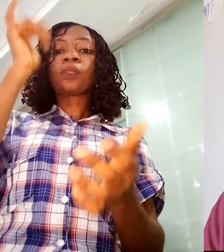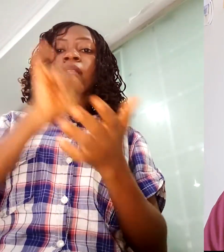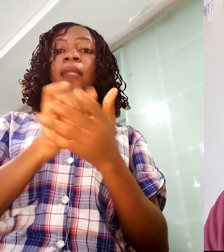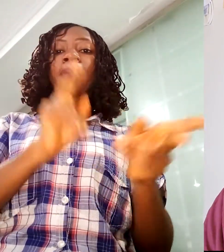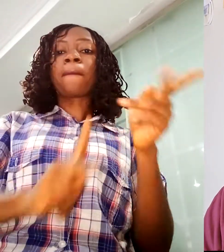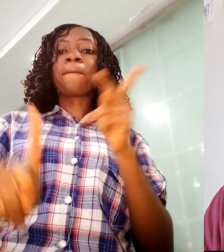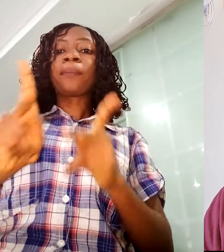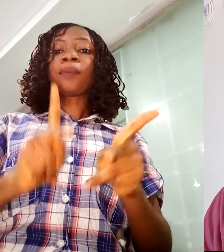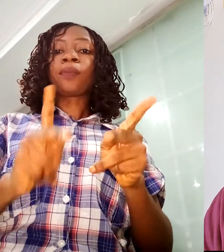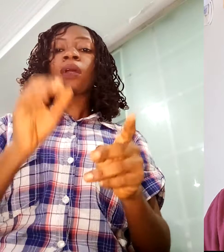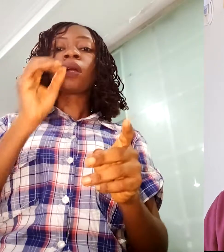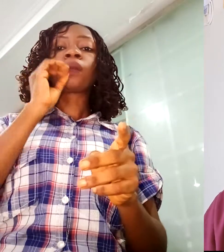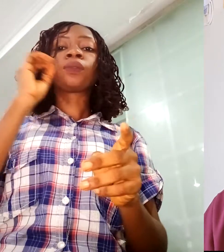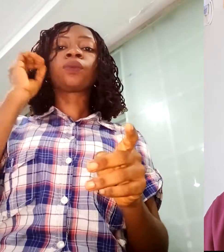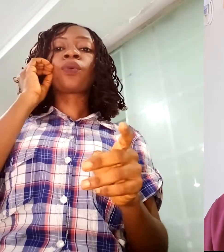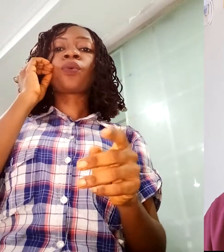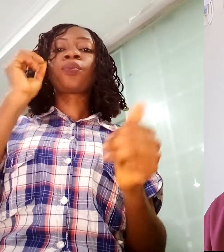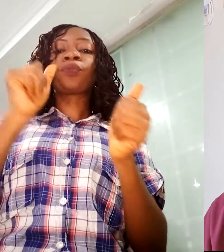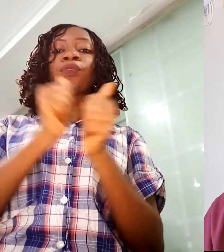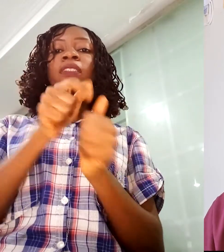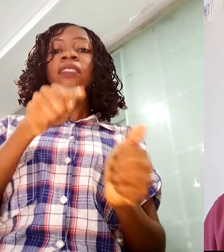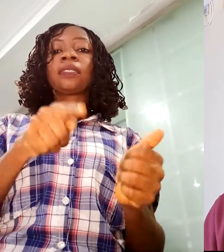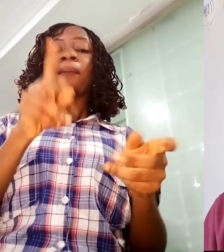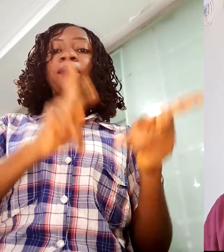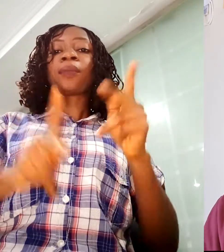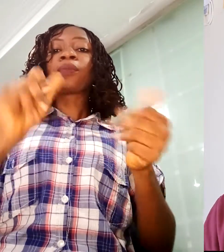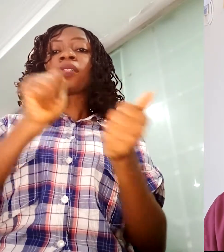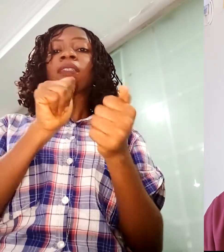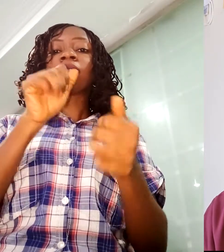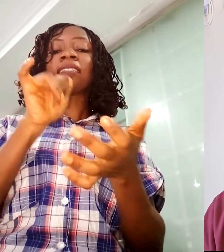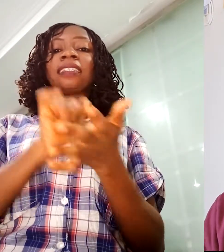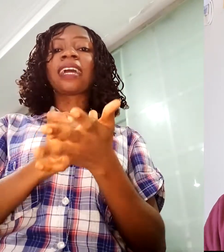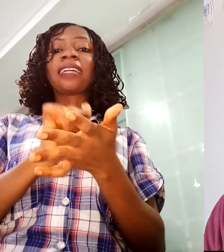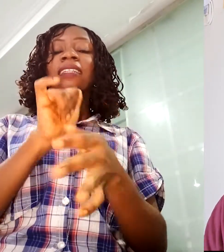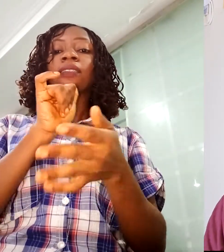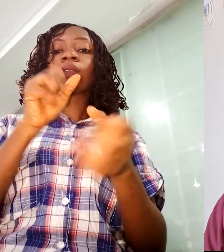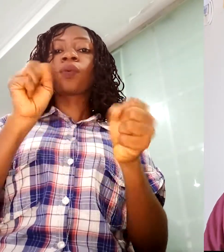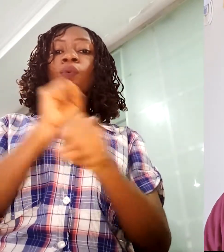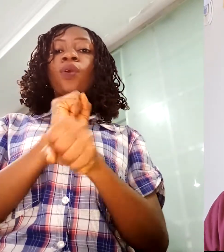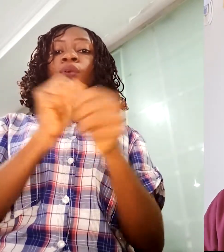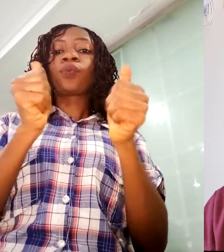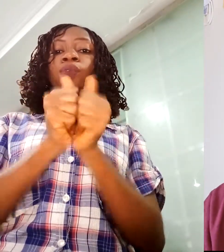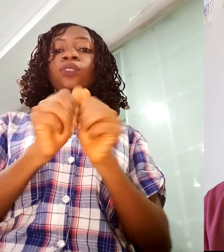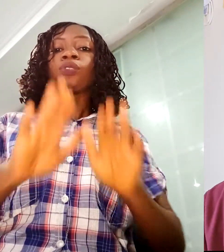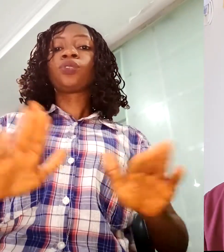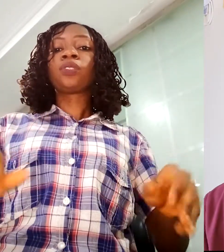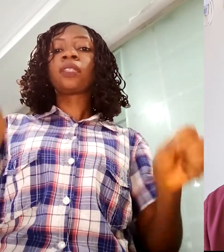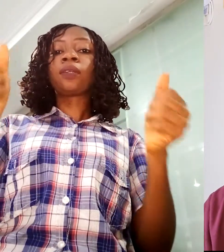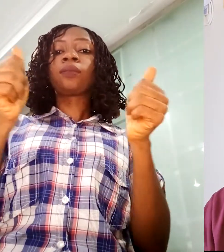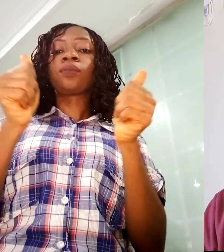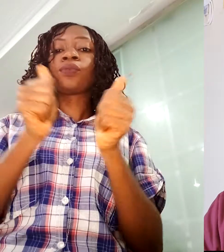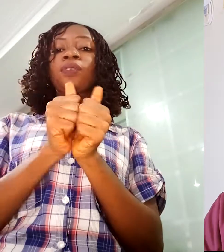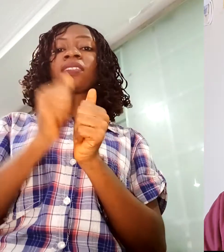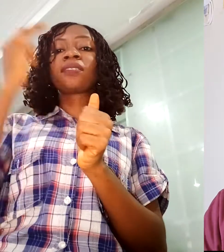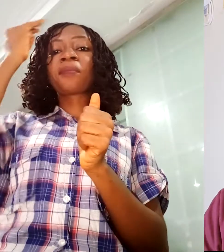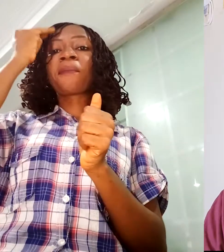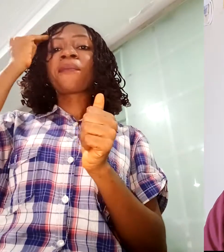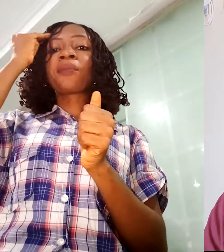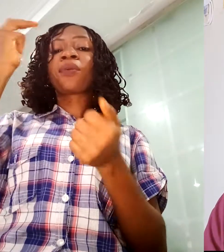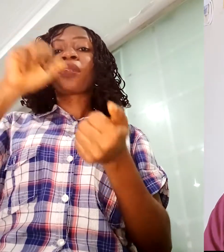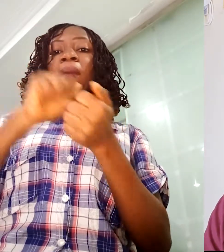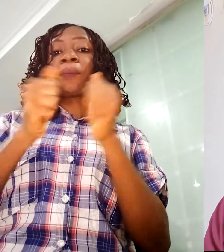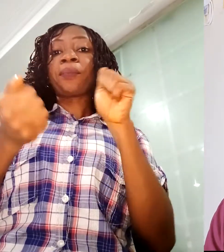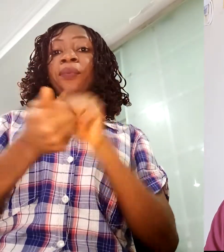much at home with this, the people that work with children with neurodevelopmental